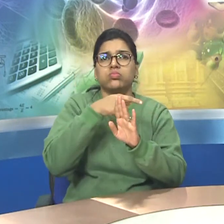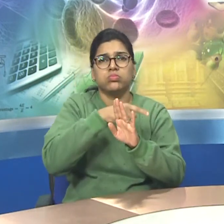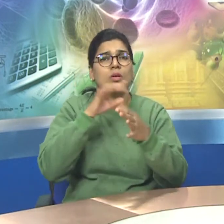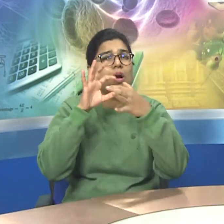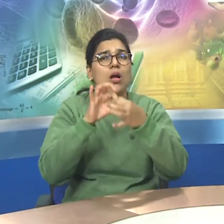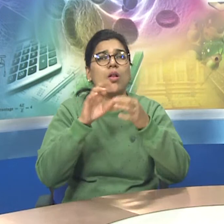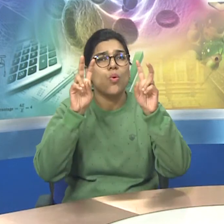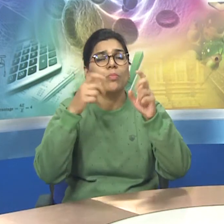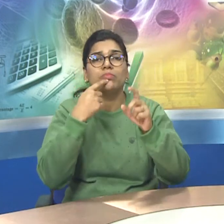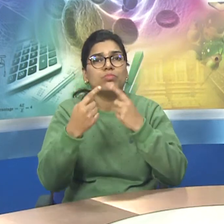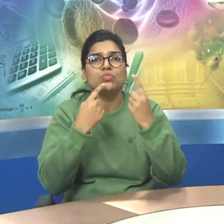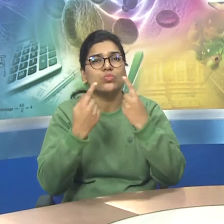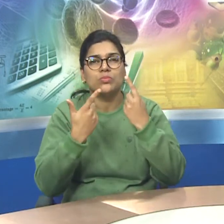meaning.